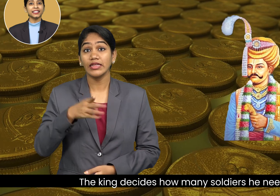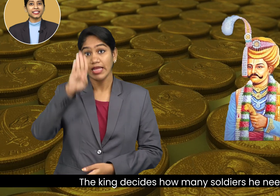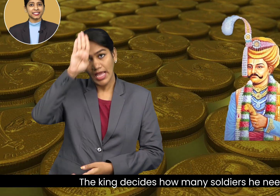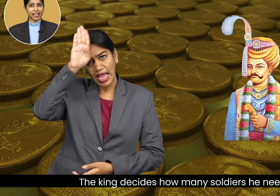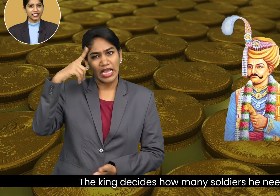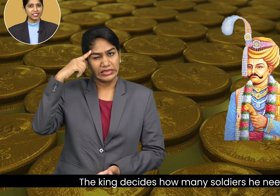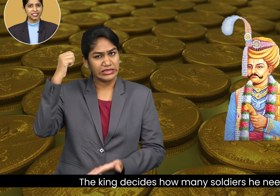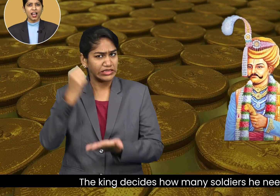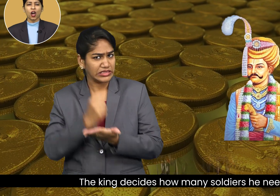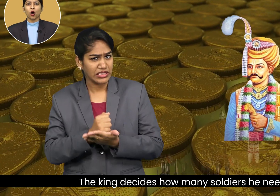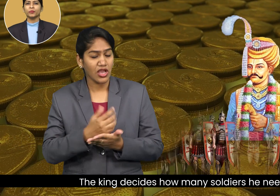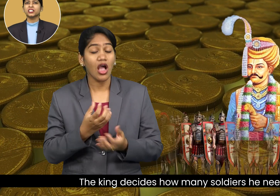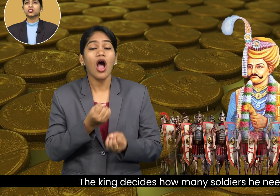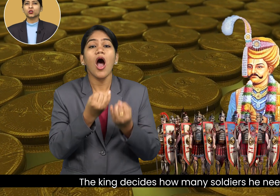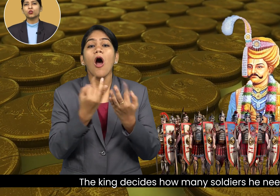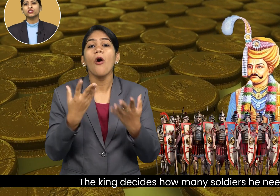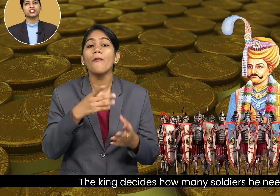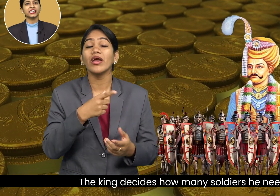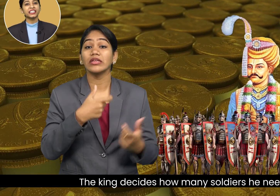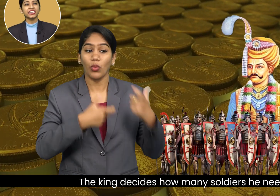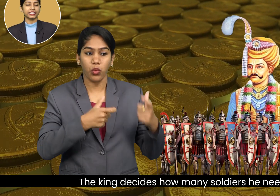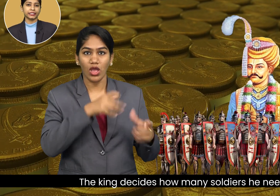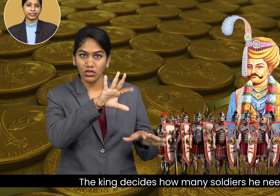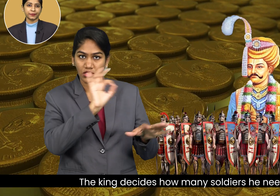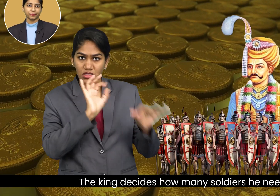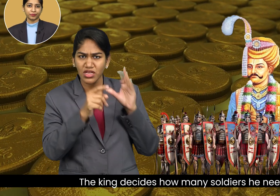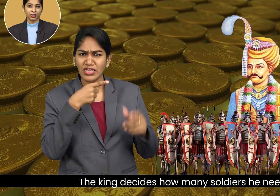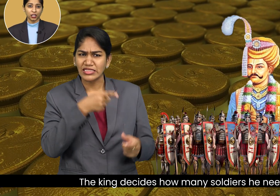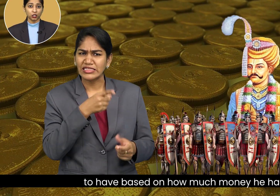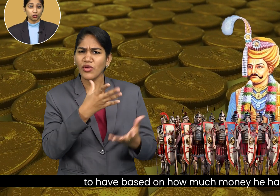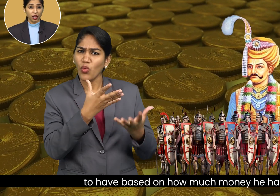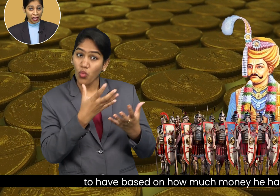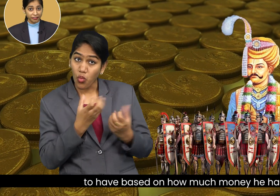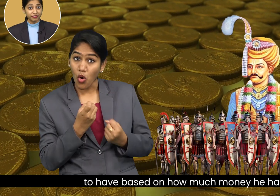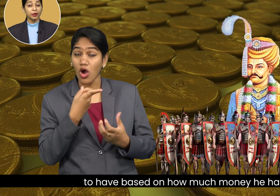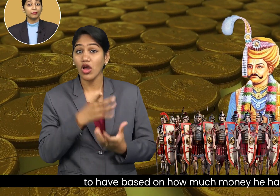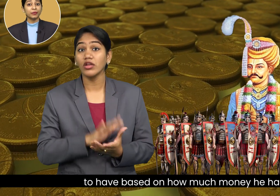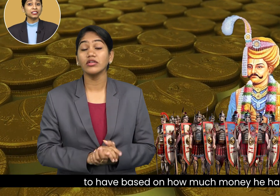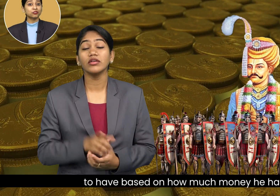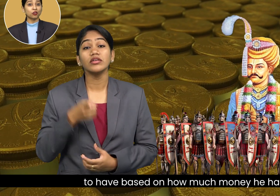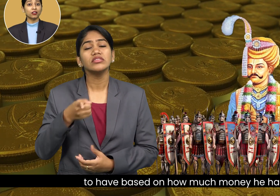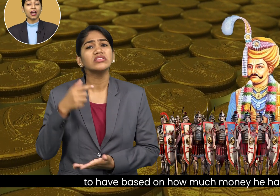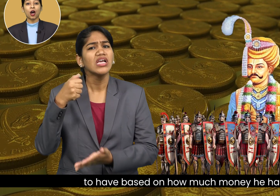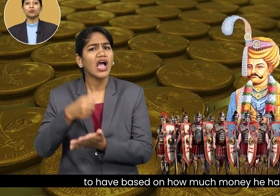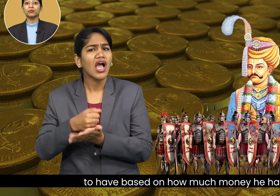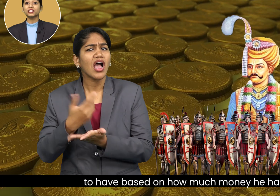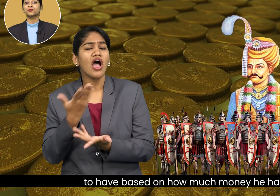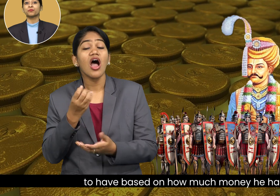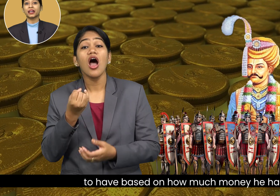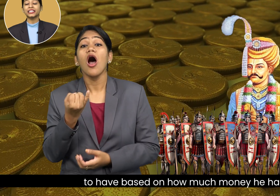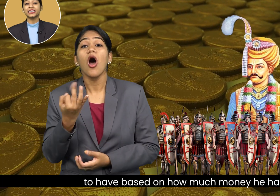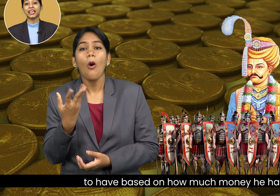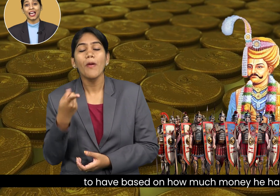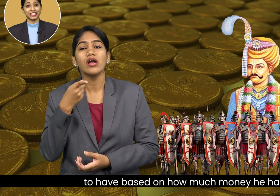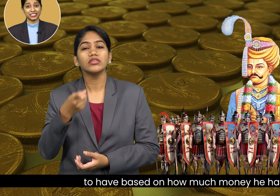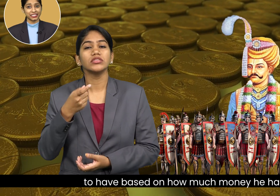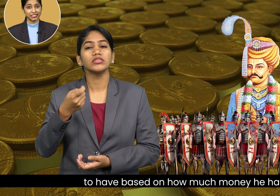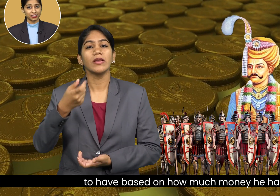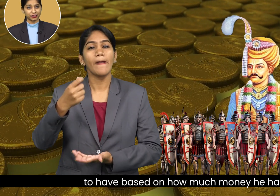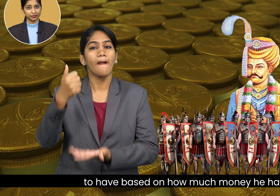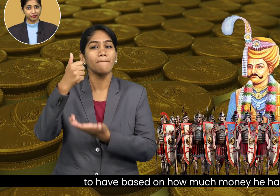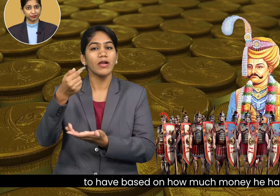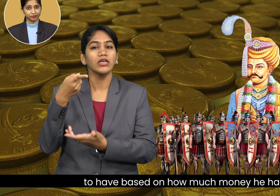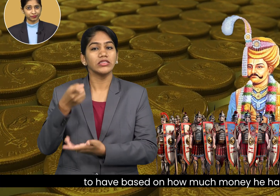The king decides how many soldiers he needs to have based on how much money he